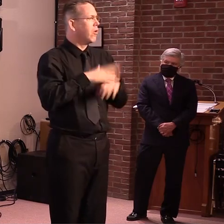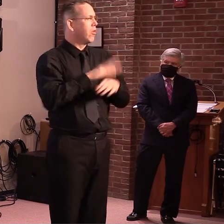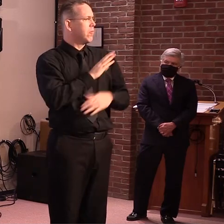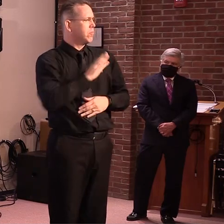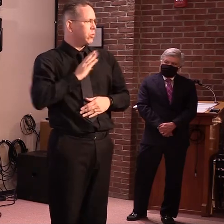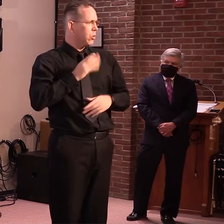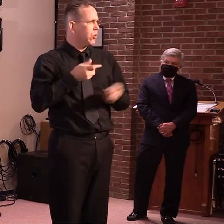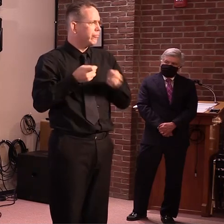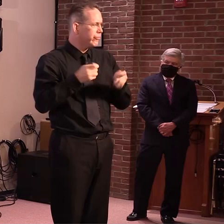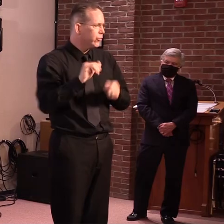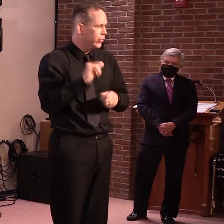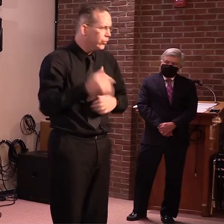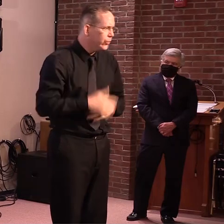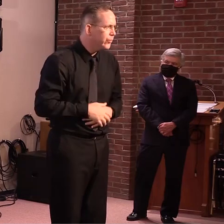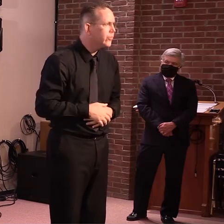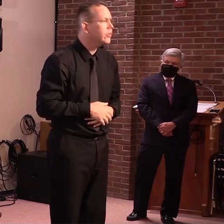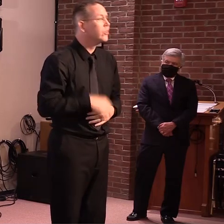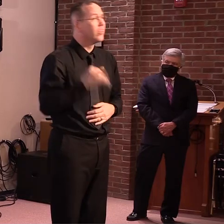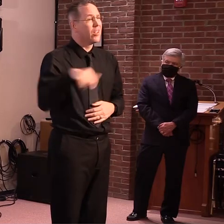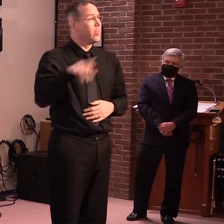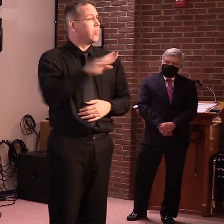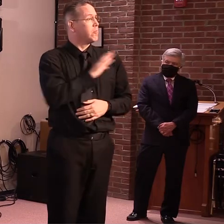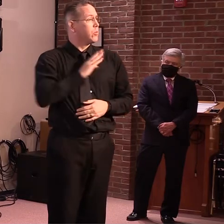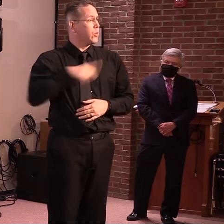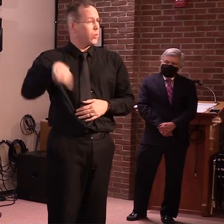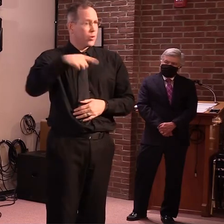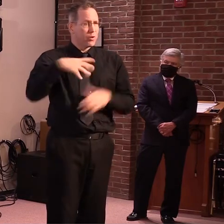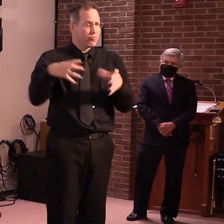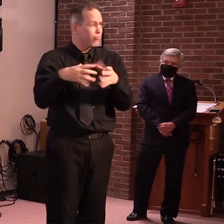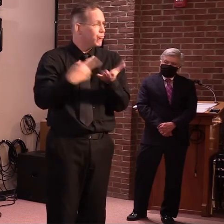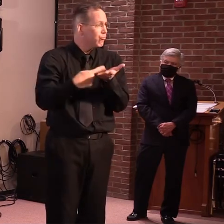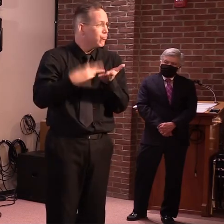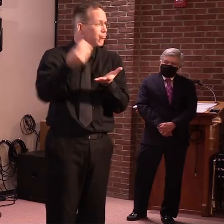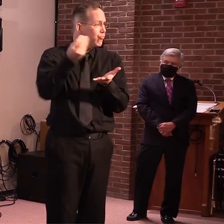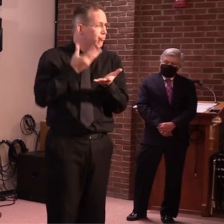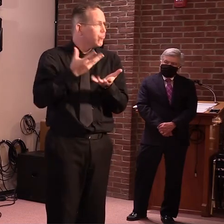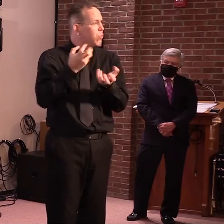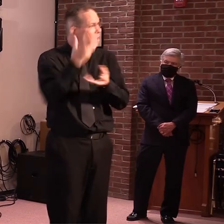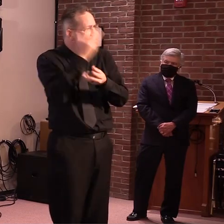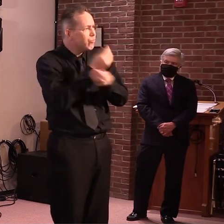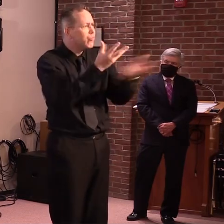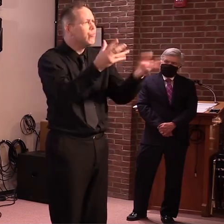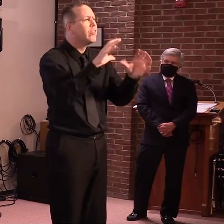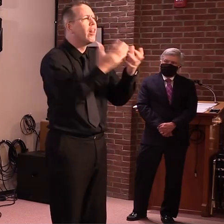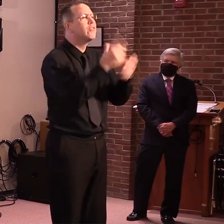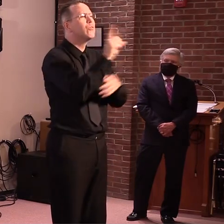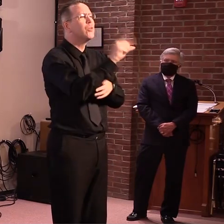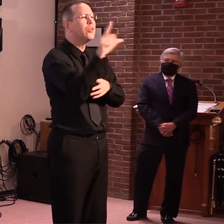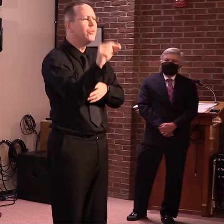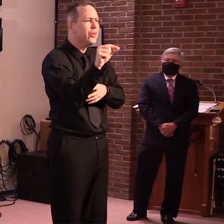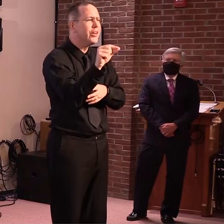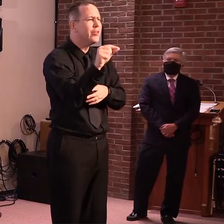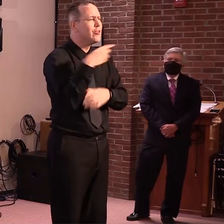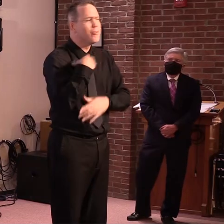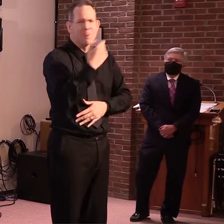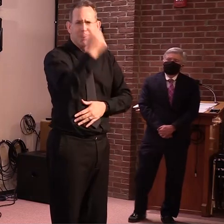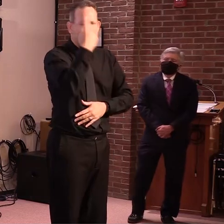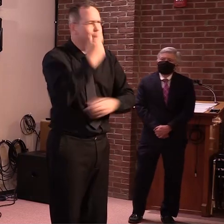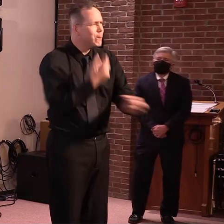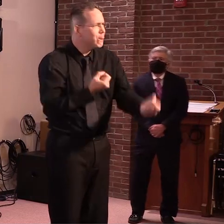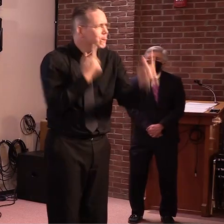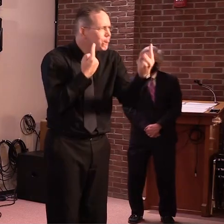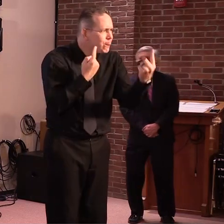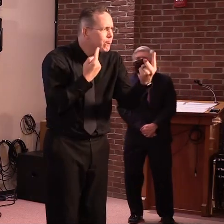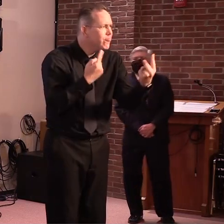direct message from the J. Warren and Lois McClure Foundation to the class of 2020. We see you, and we know you're graduating into an